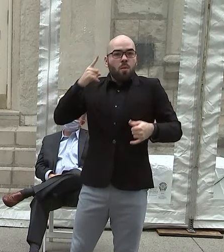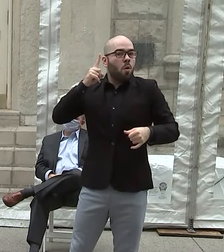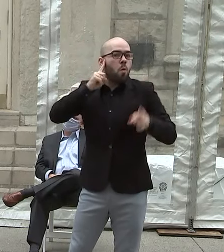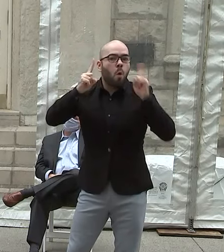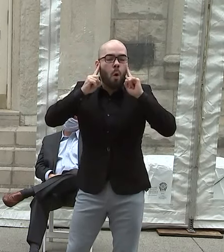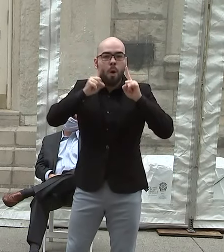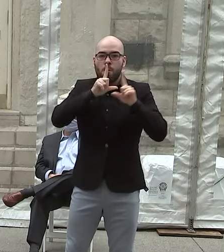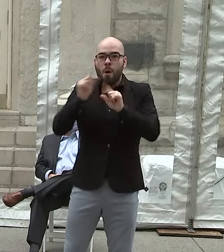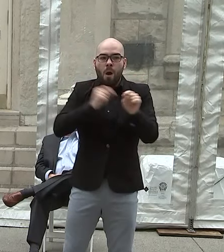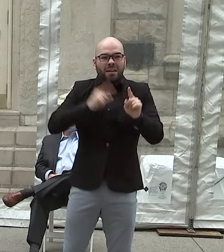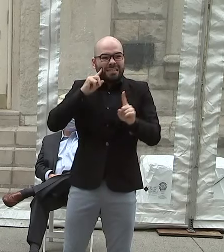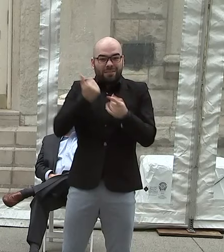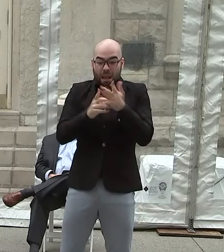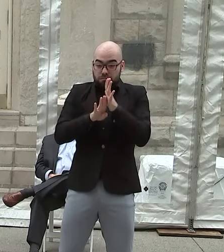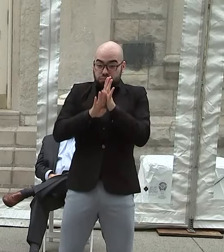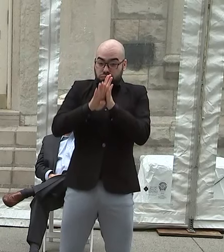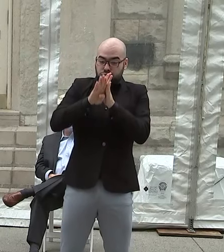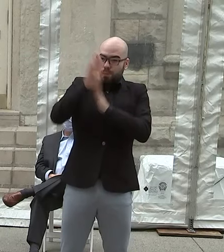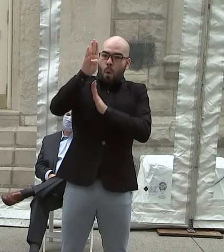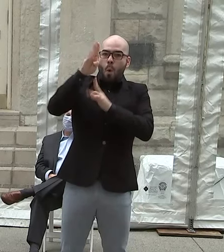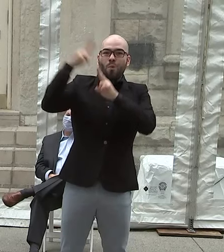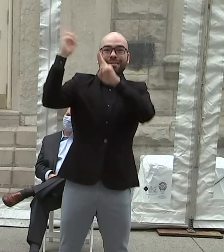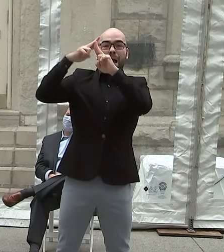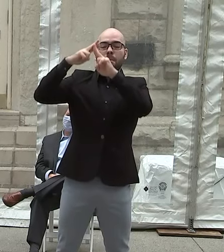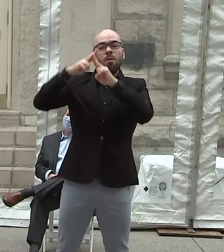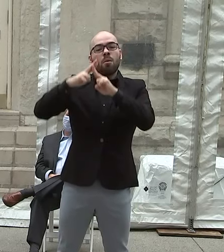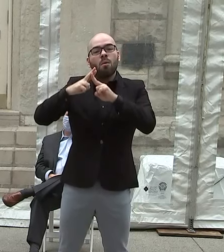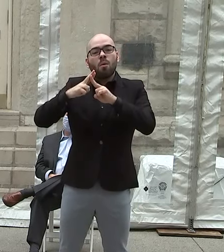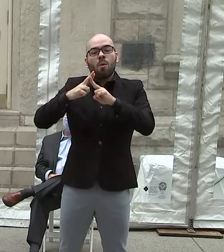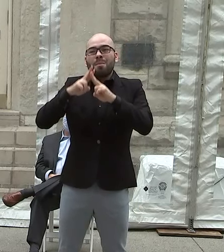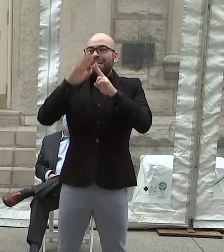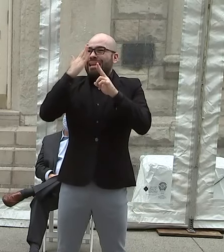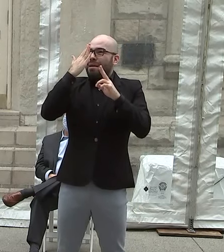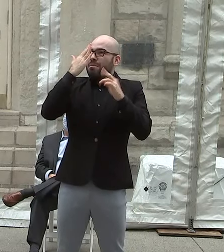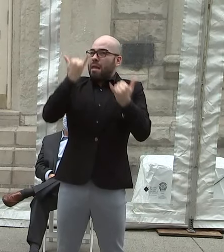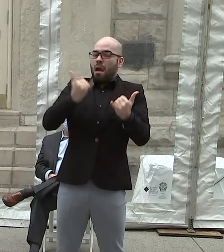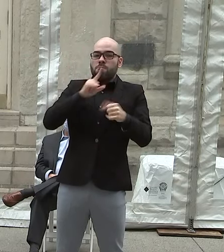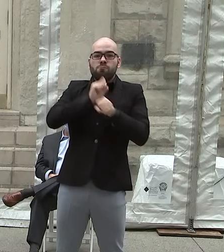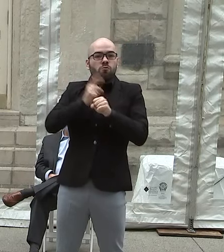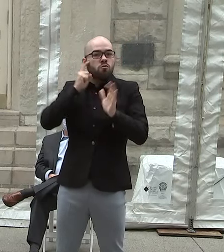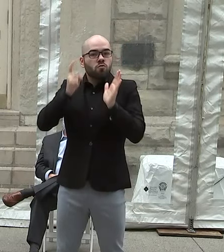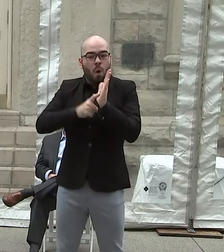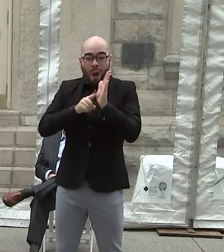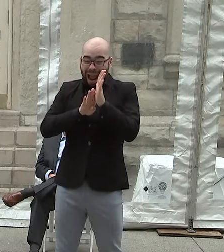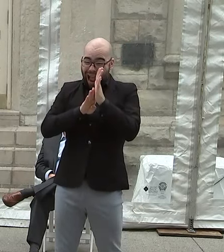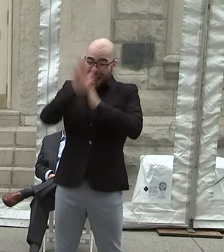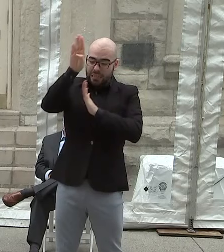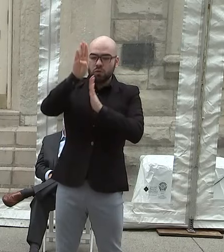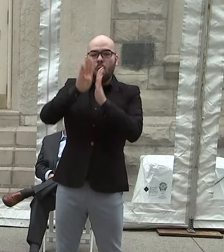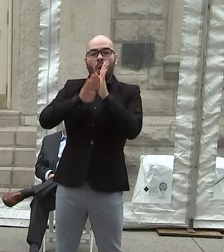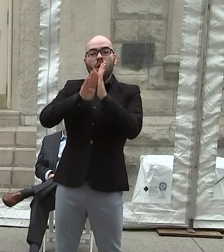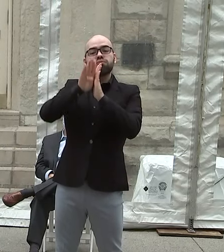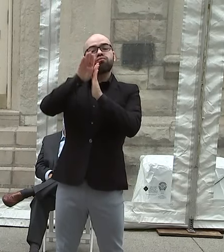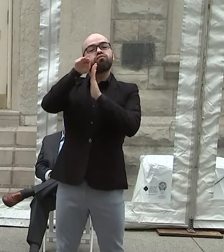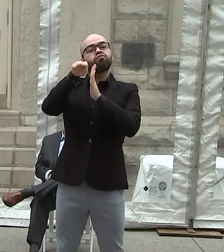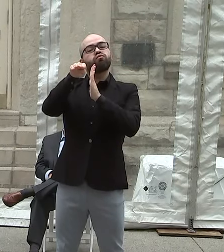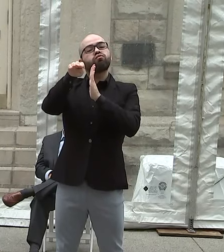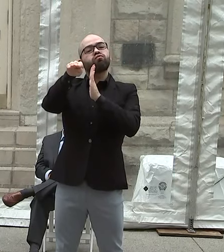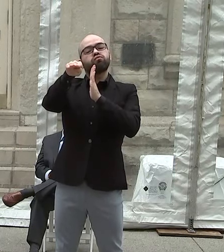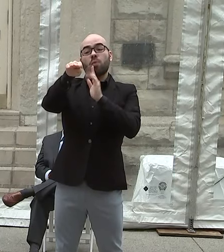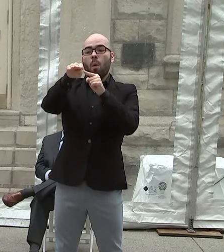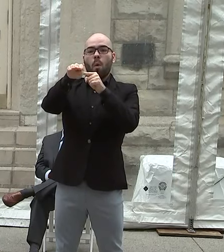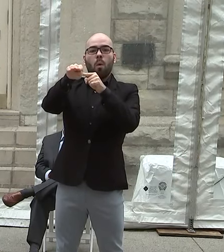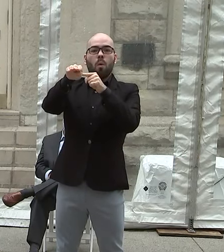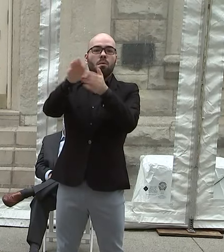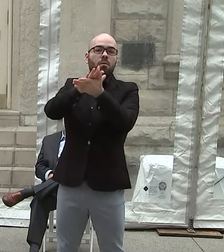reach. But what I think we've seen now is not so much a peak, but a flattening. And that's a good thing, but we don't know